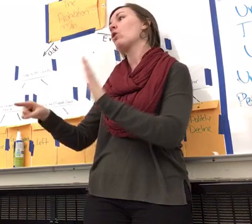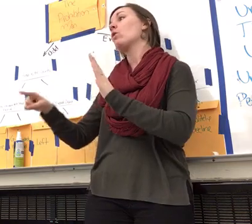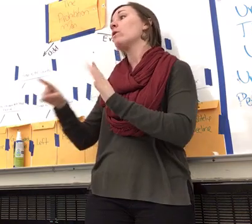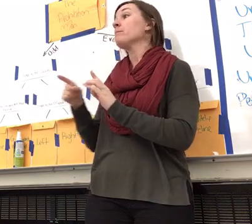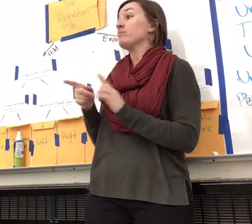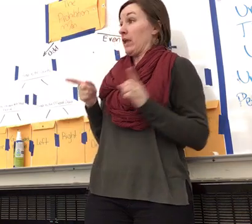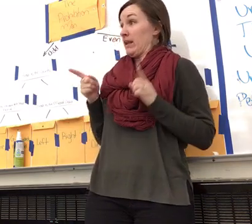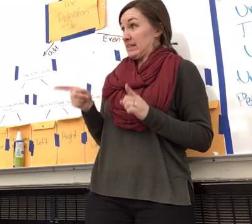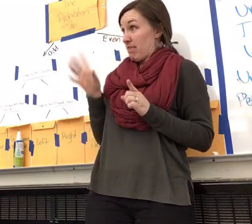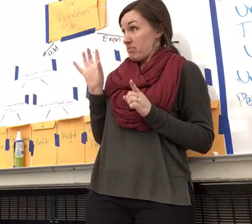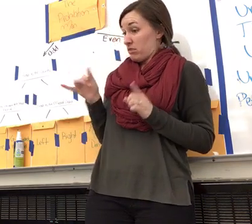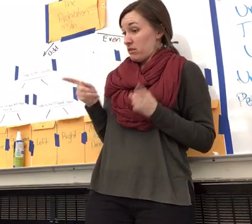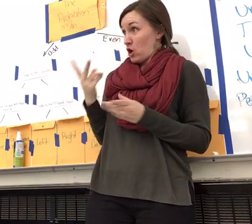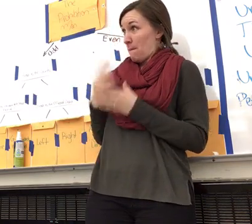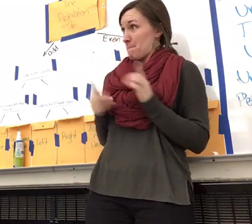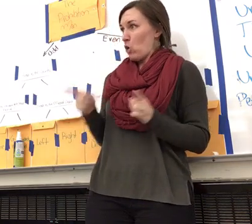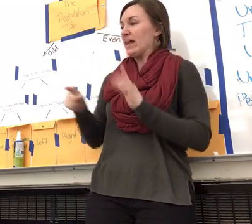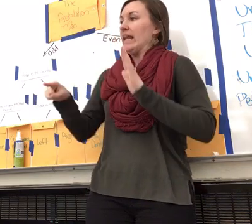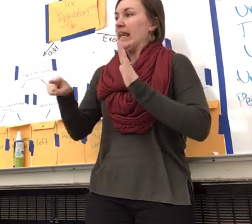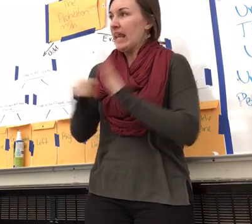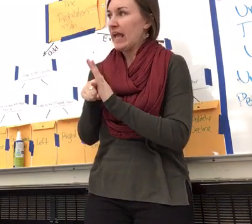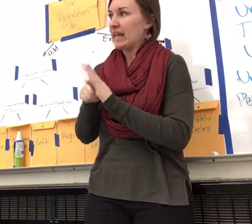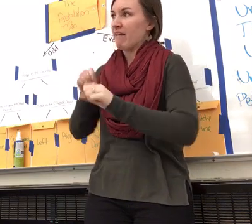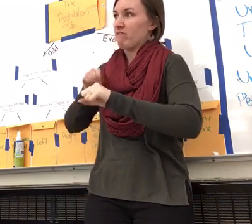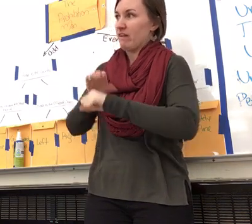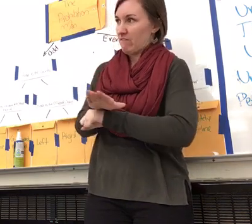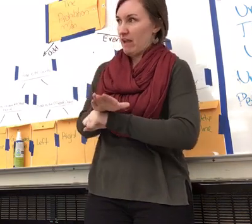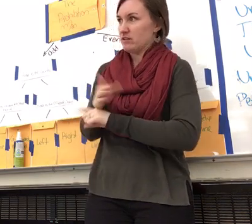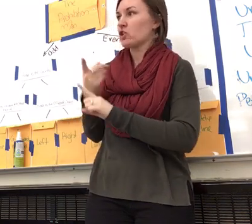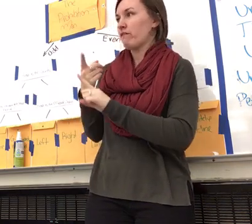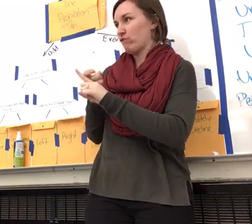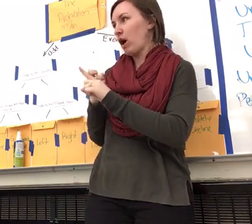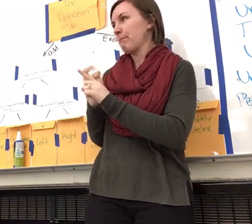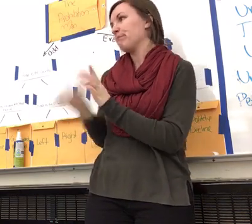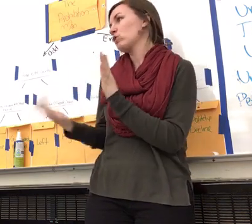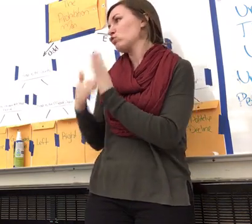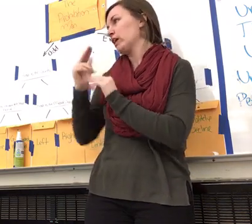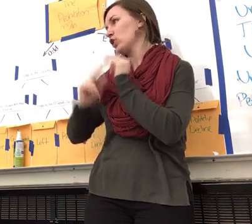Reconstruction. All right, and that was it. So does anybody have any additional questions?